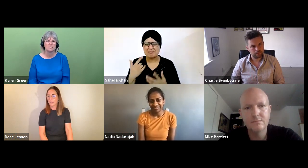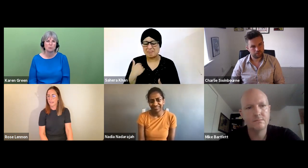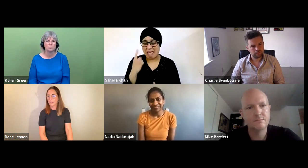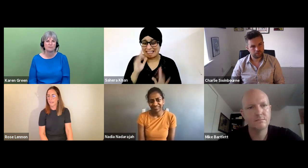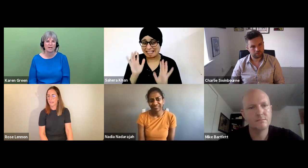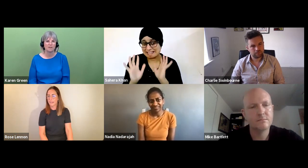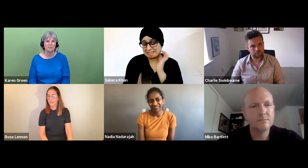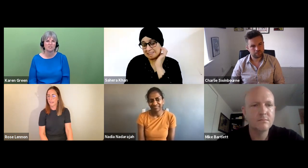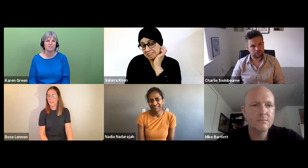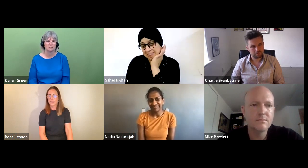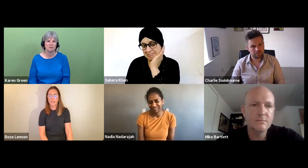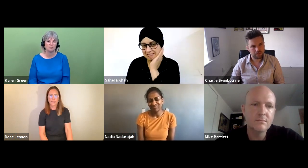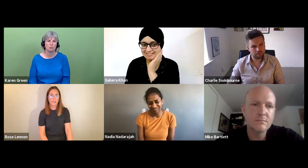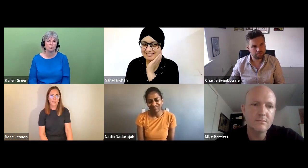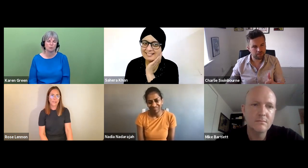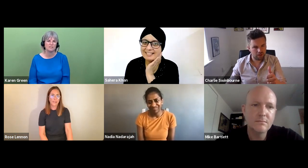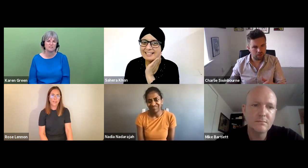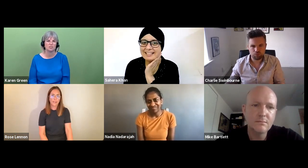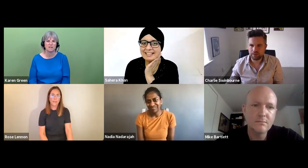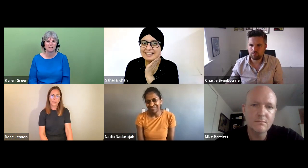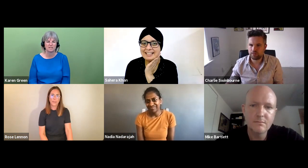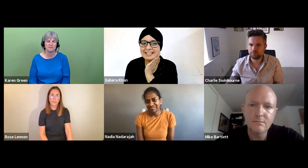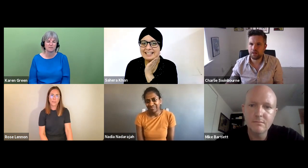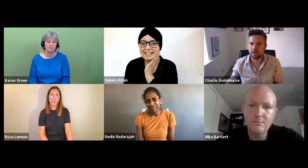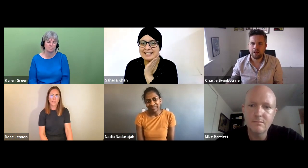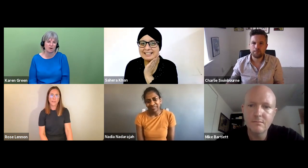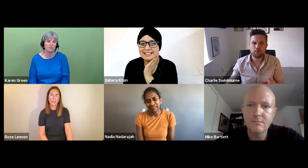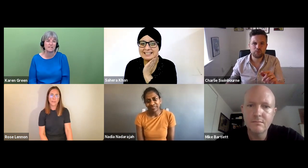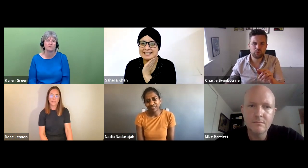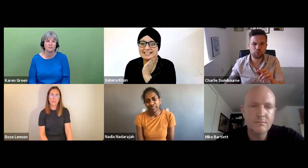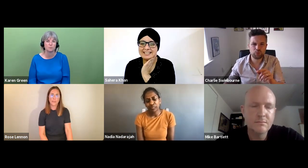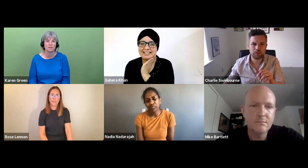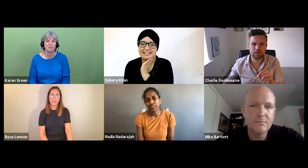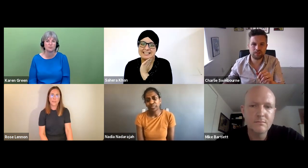more deaf characters and more intersectionality covering deafness within those.